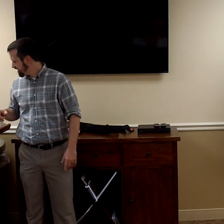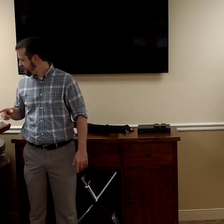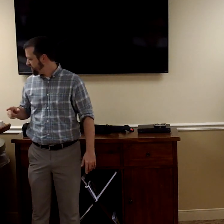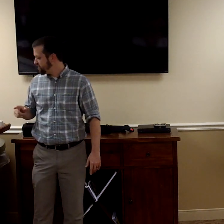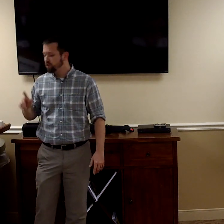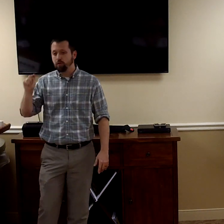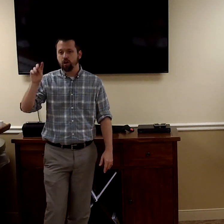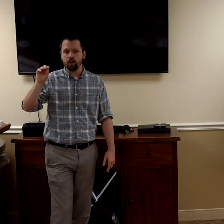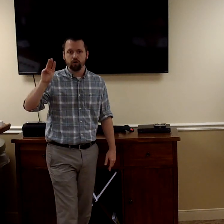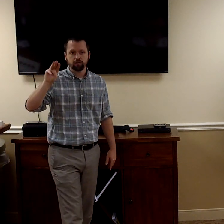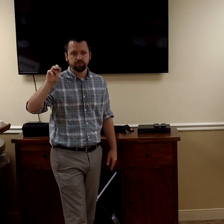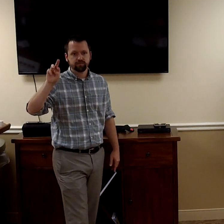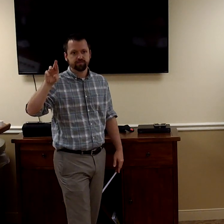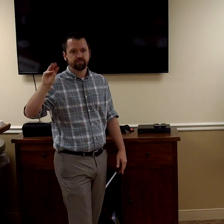And then tomorrow,